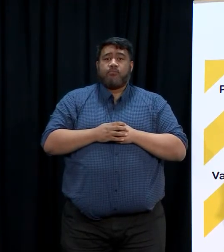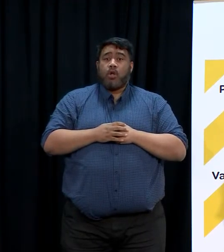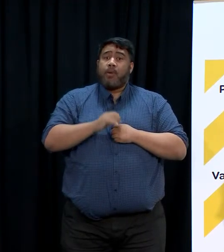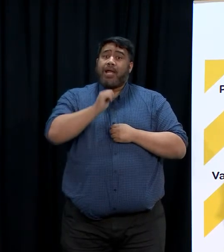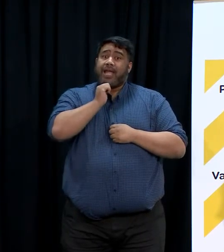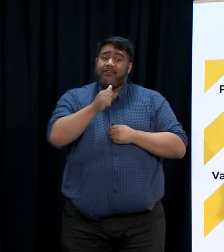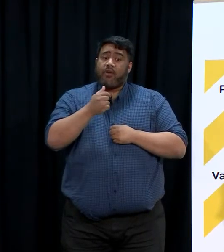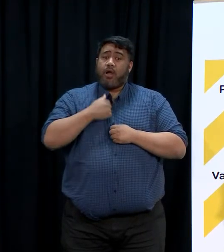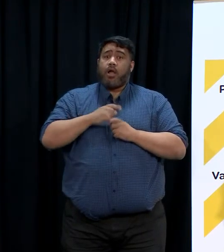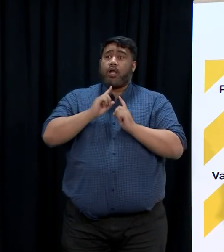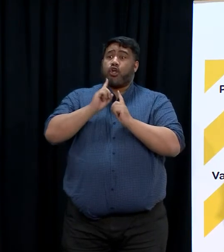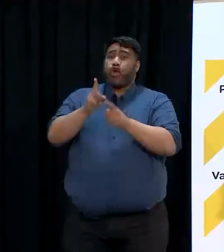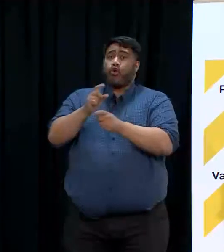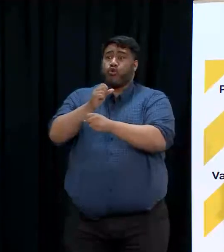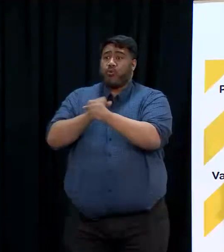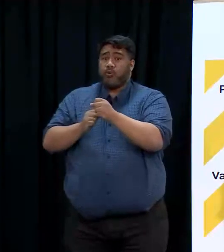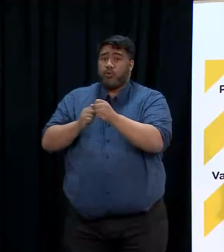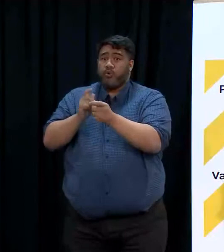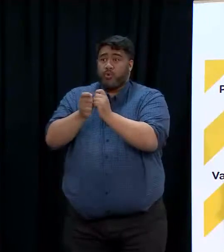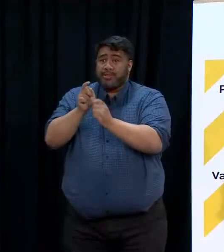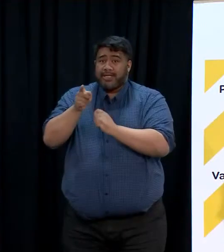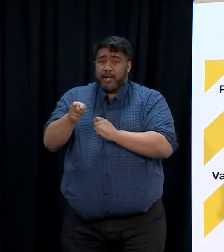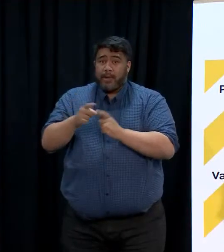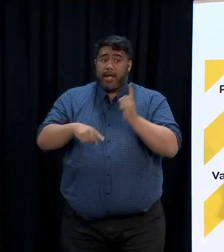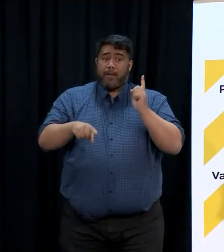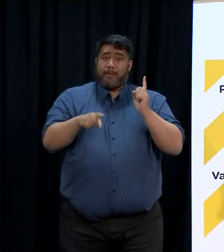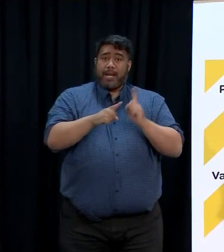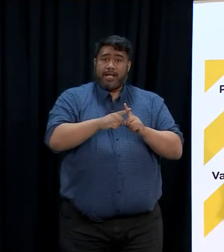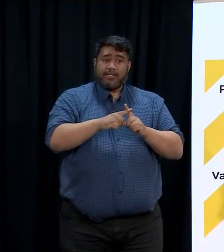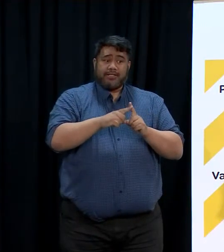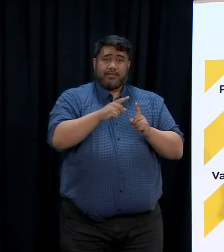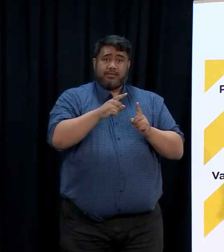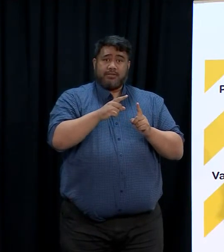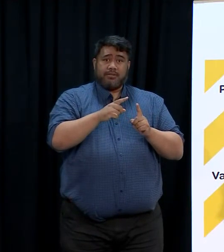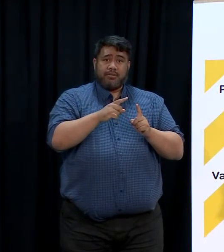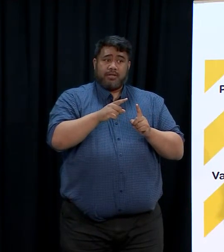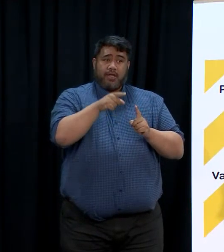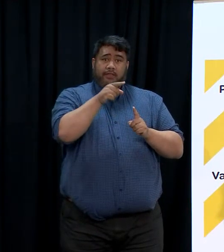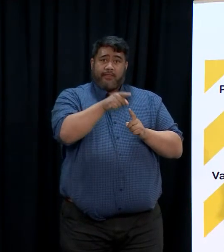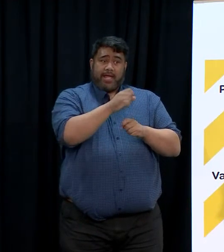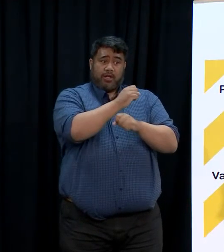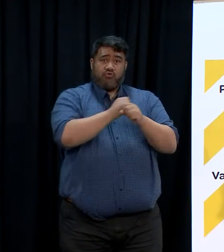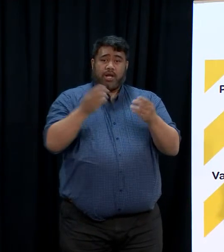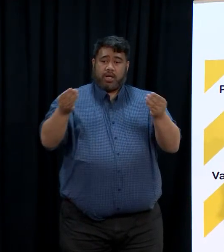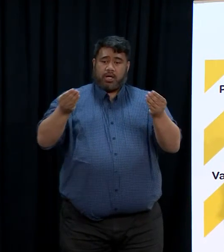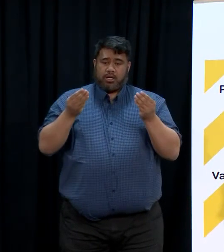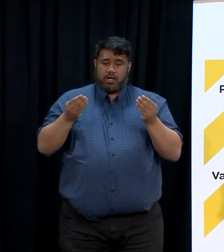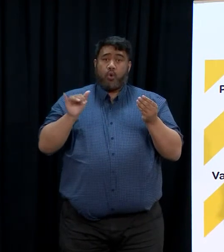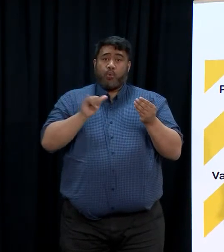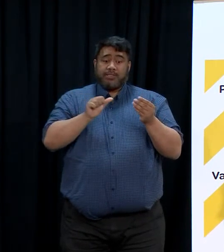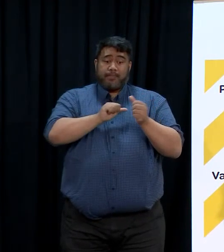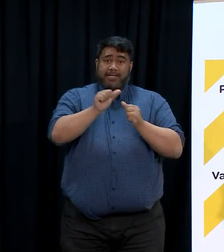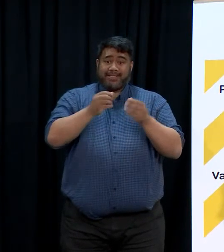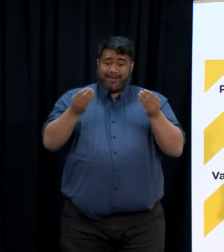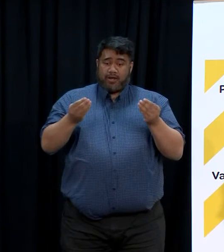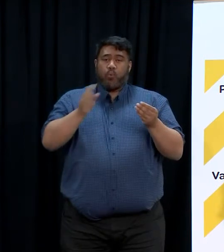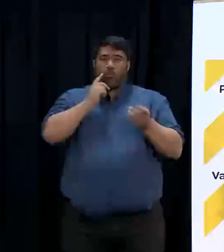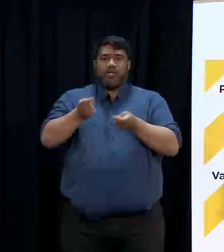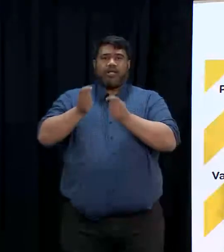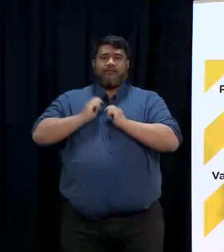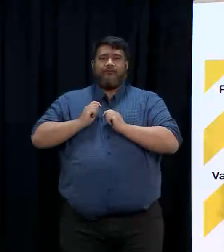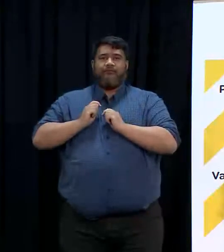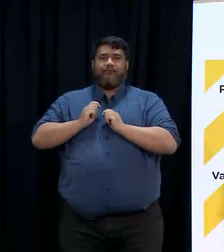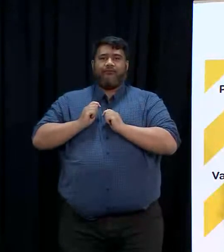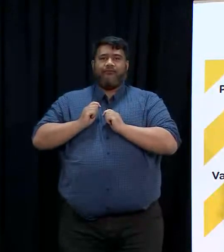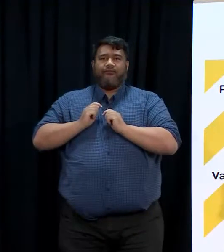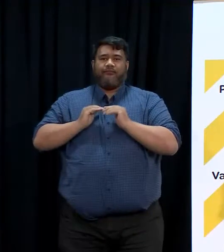they'll receive the better of their exam grade or their unexpected event grade. NZQA, we're working with schools to put public